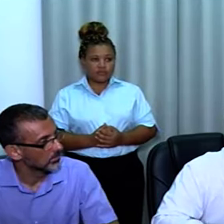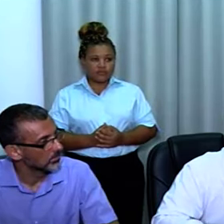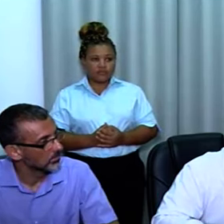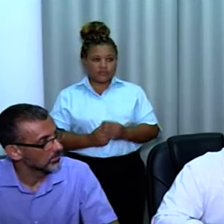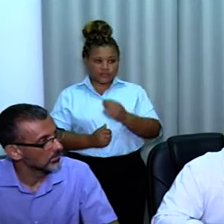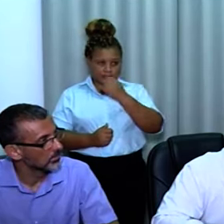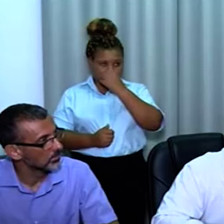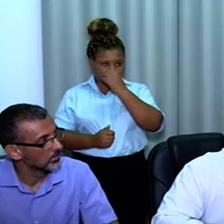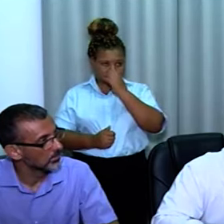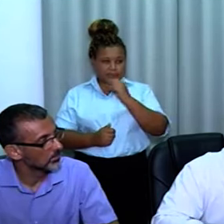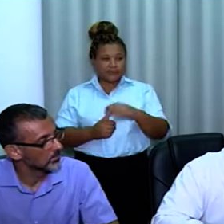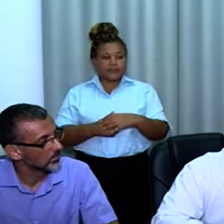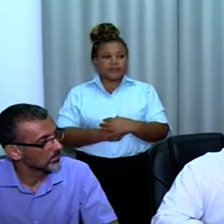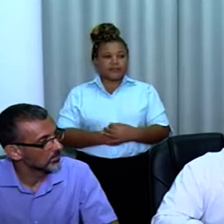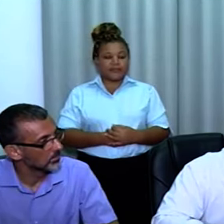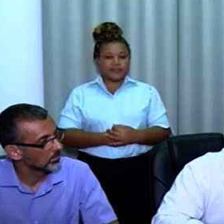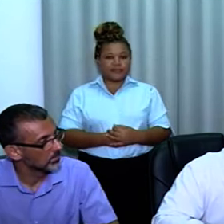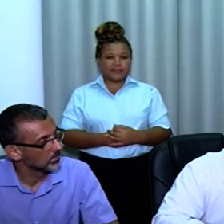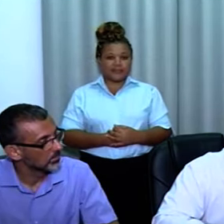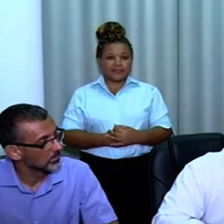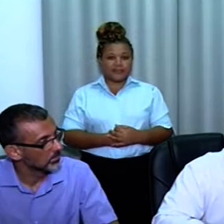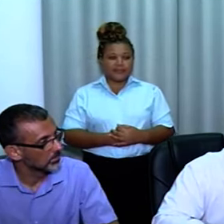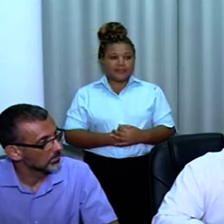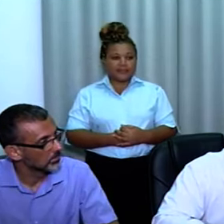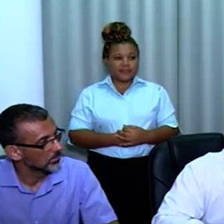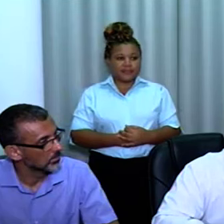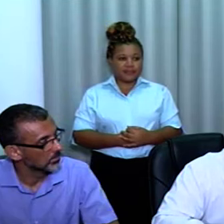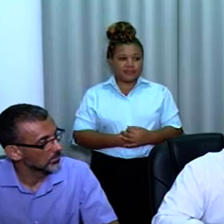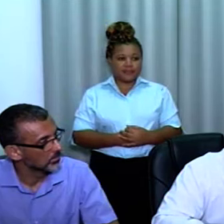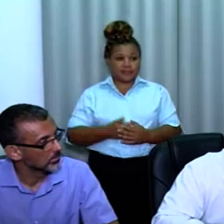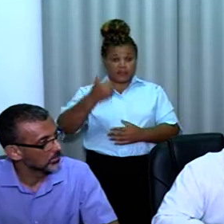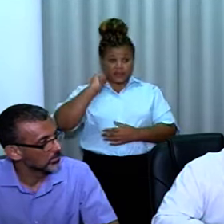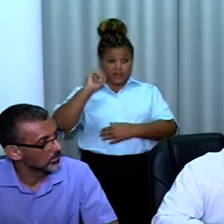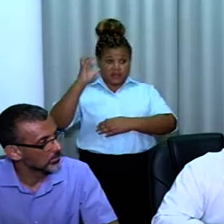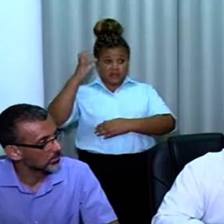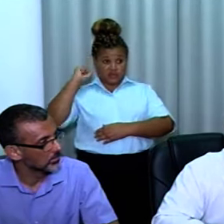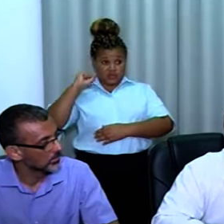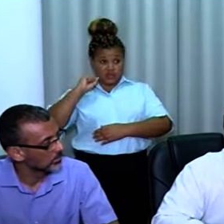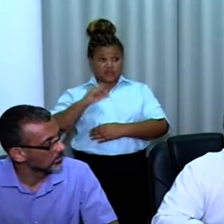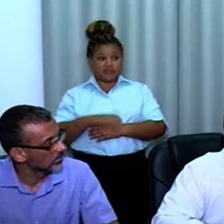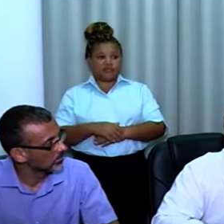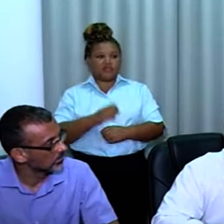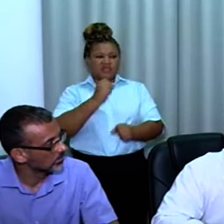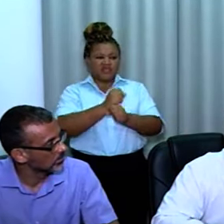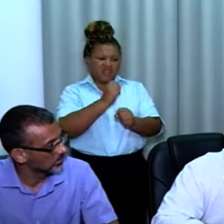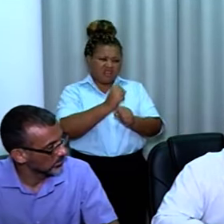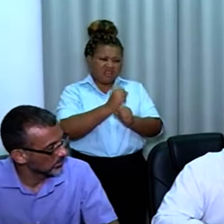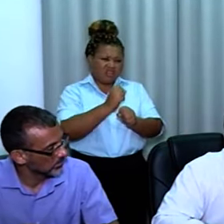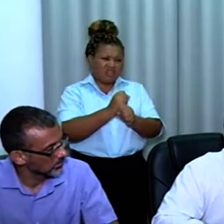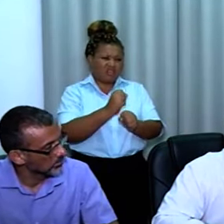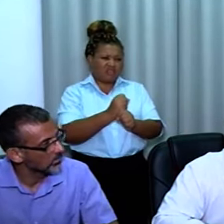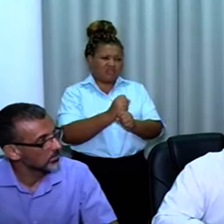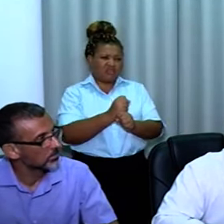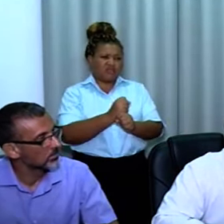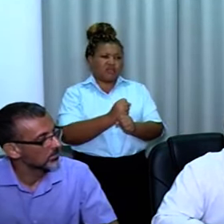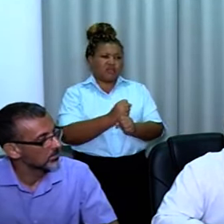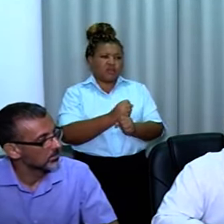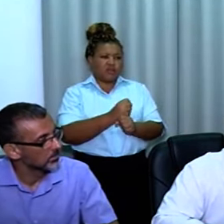We have activated the Public Health Emergency Operation Center since last night. We have been working at getting all the